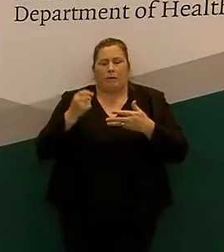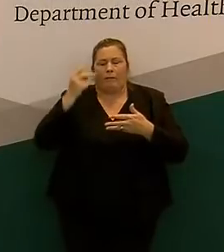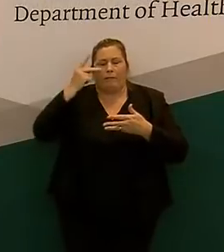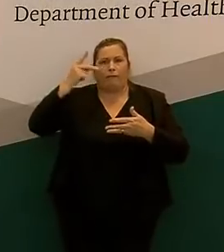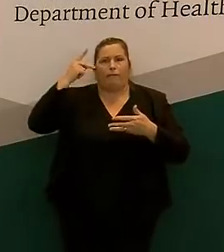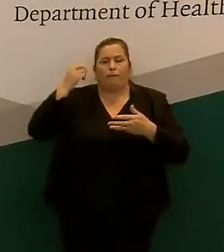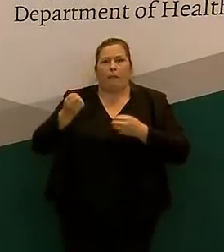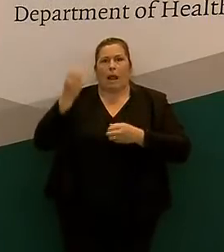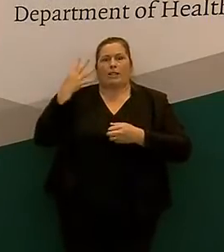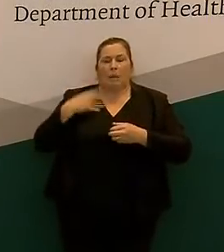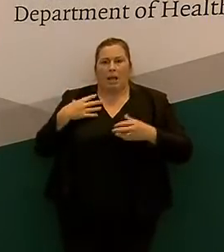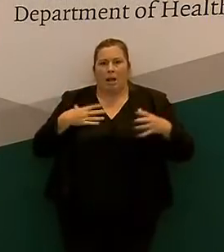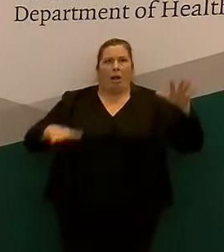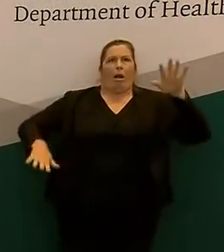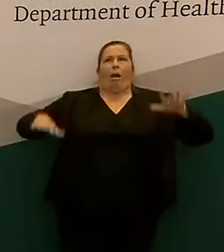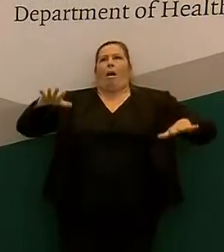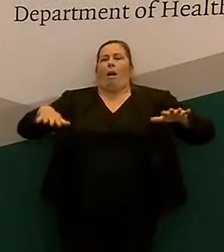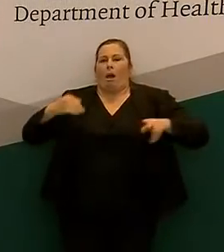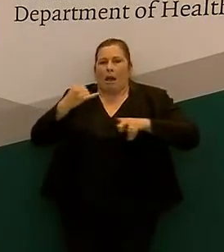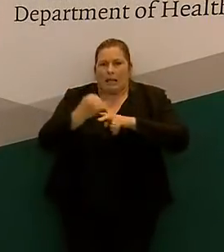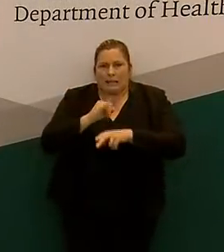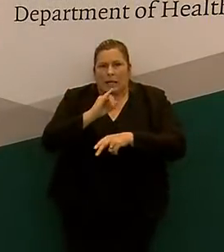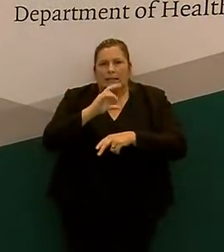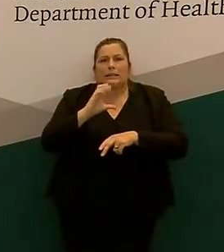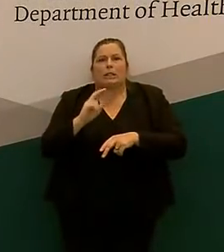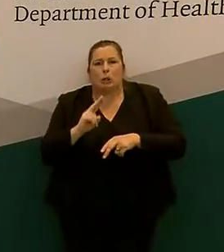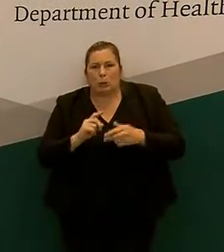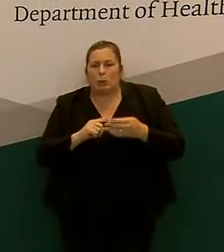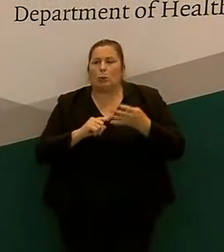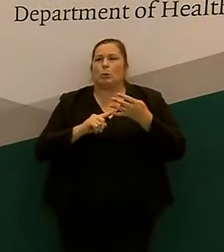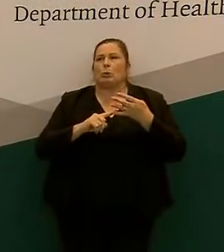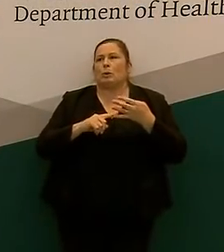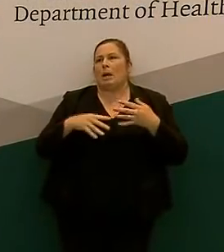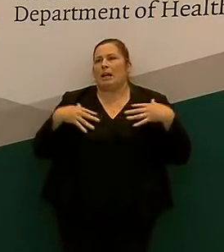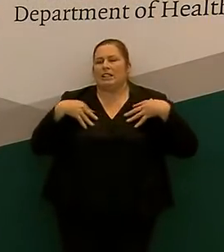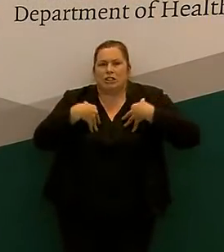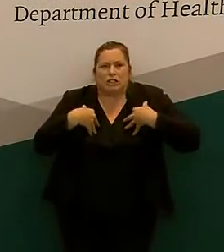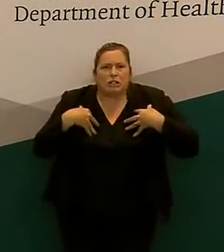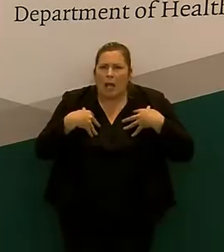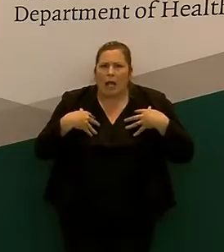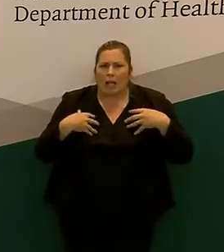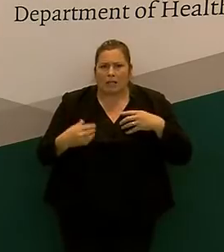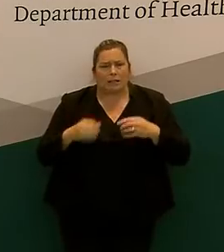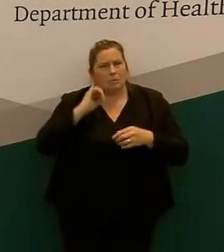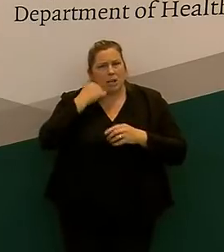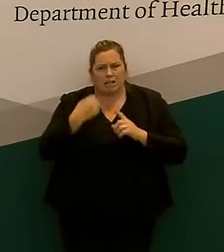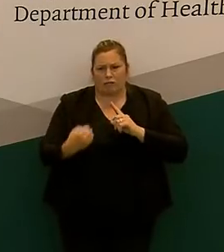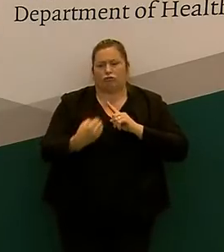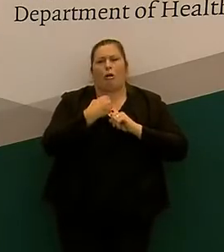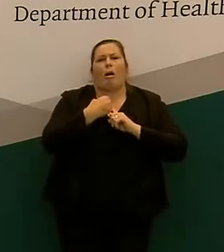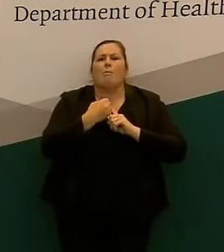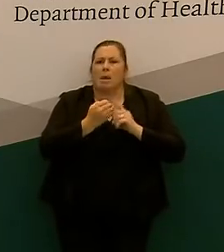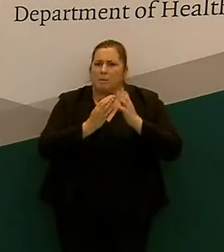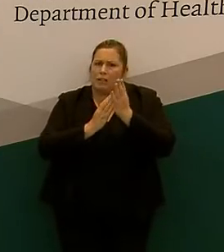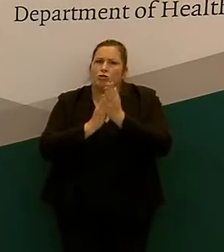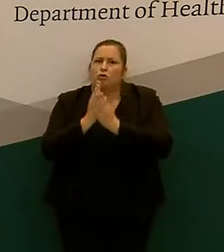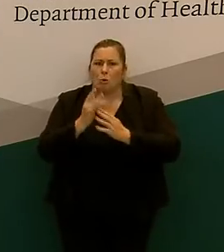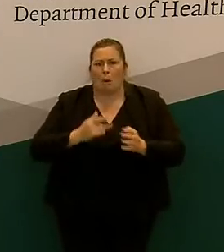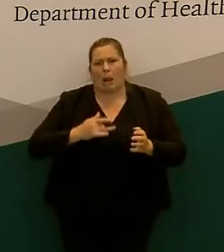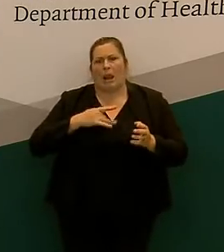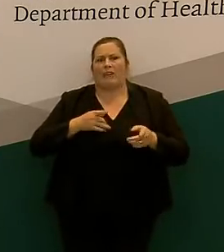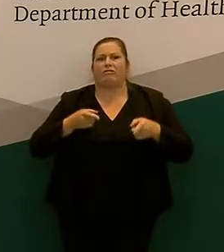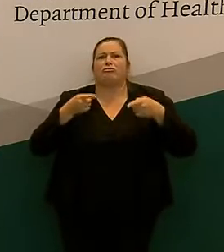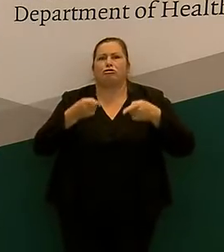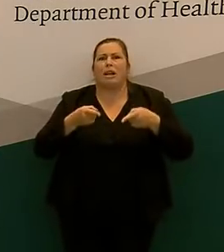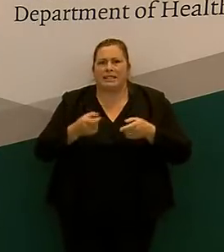flashbacks and anxiety associated with the trauma, particularly of being through a life-threatening